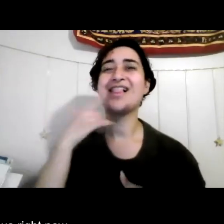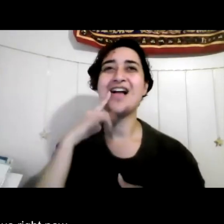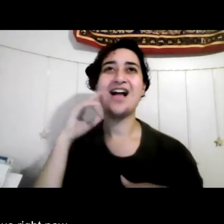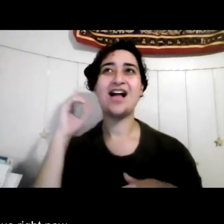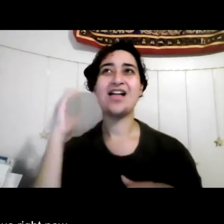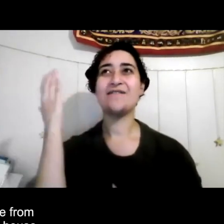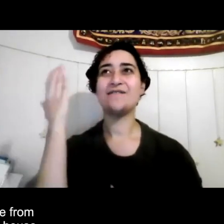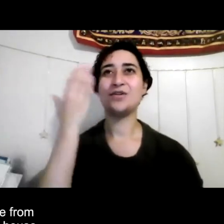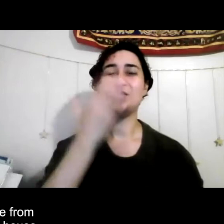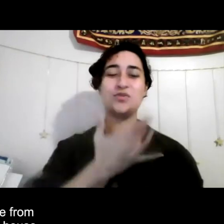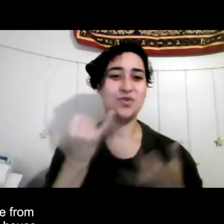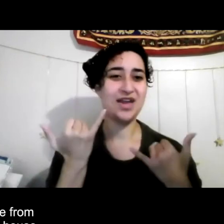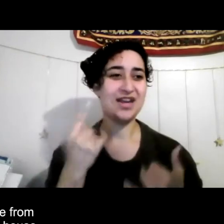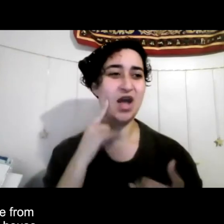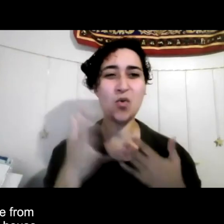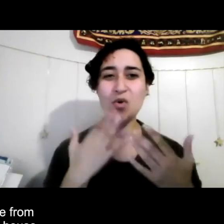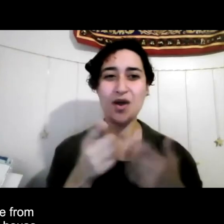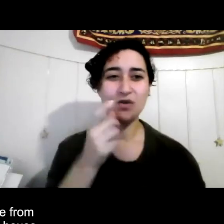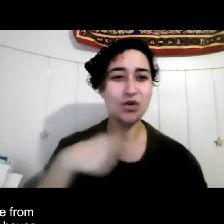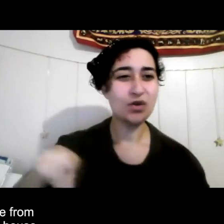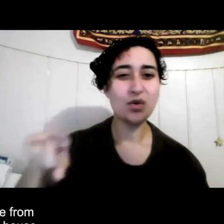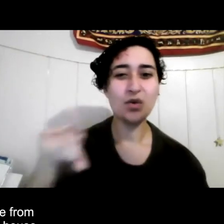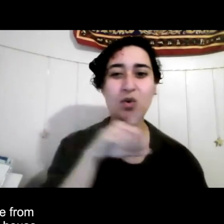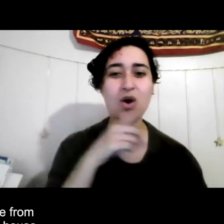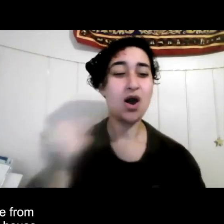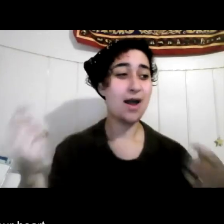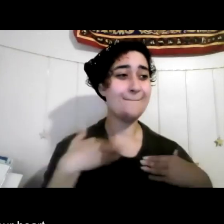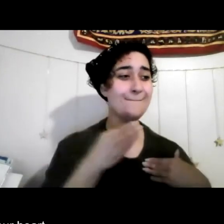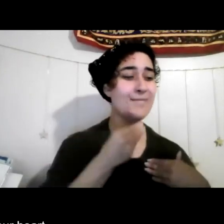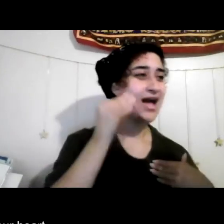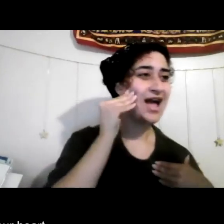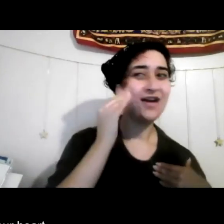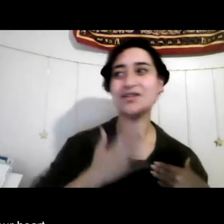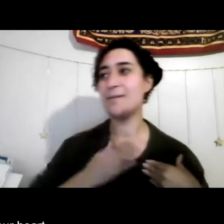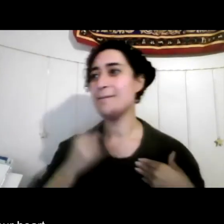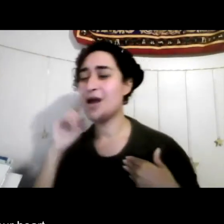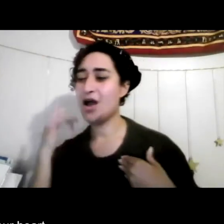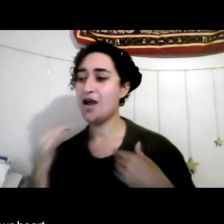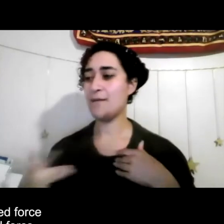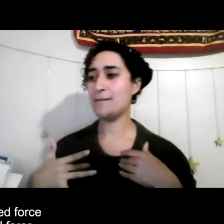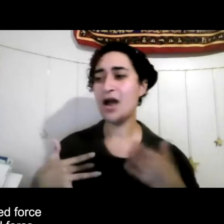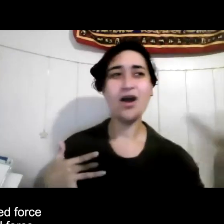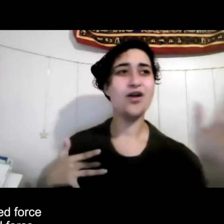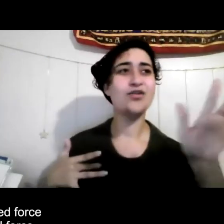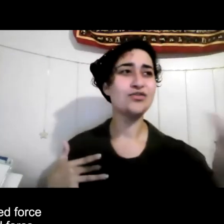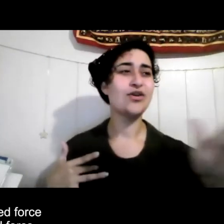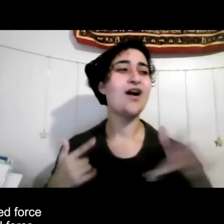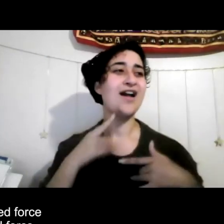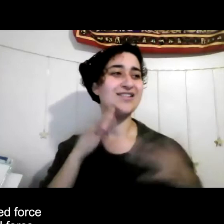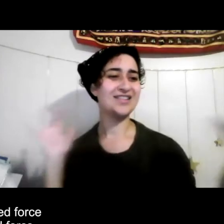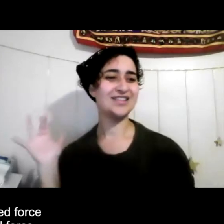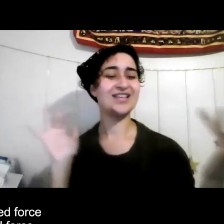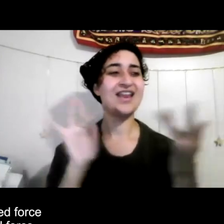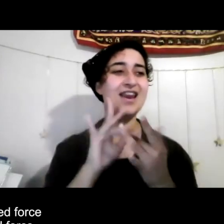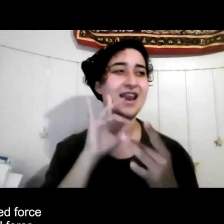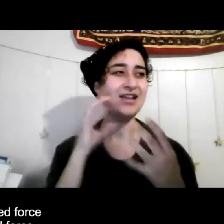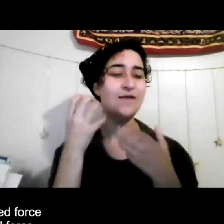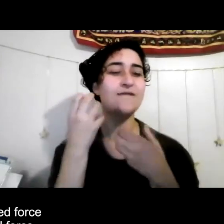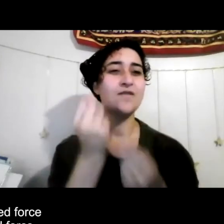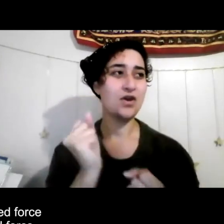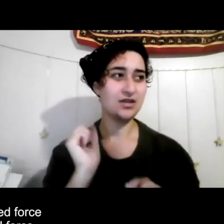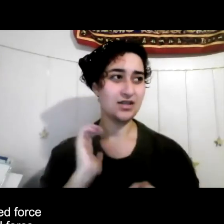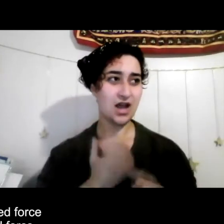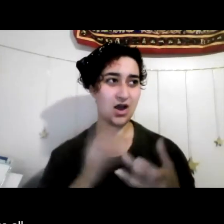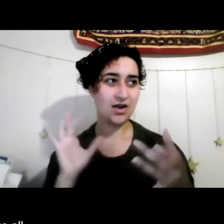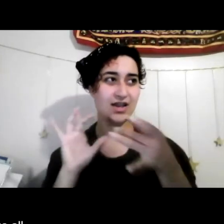right now, wherever you are, from my house to your house, from my heart to your heart, from this connected force to the